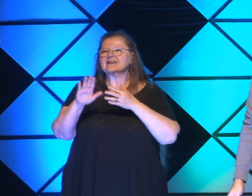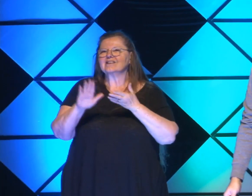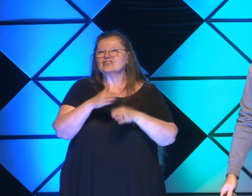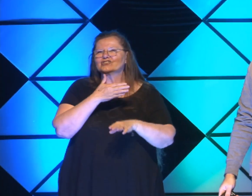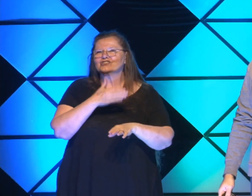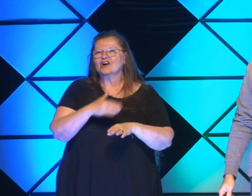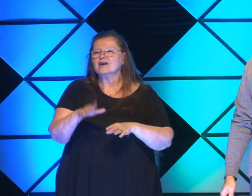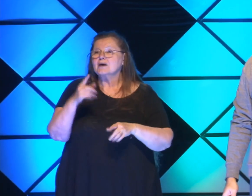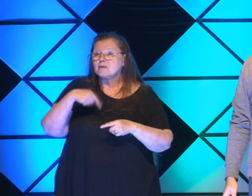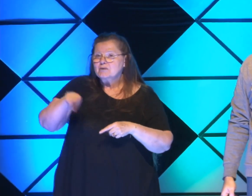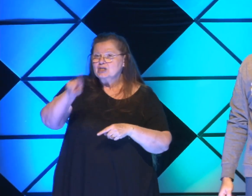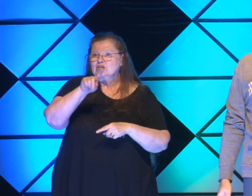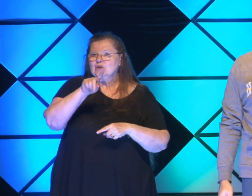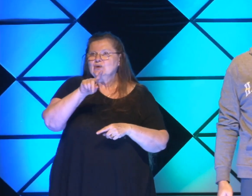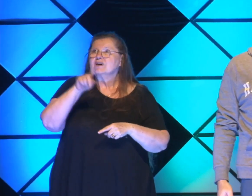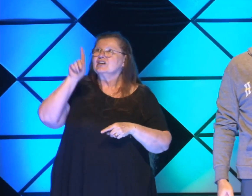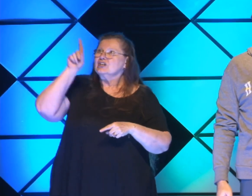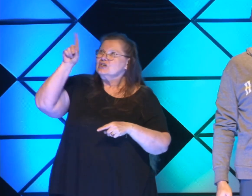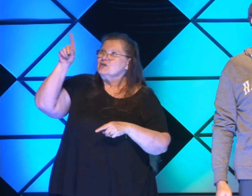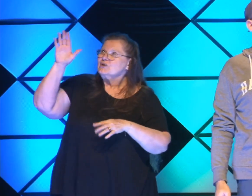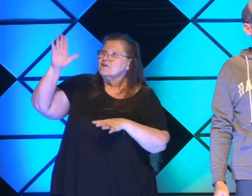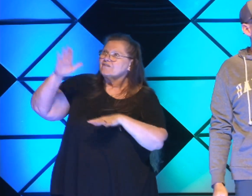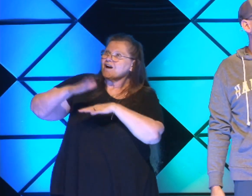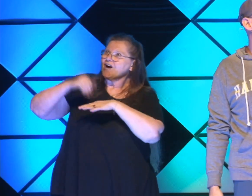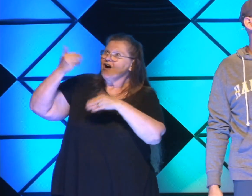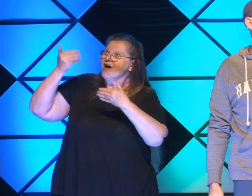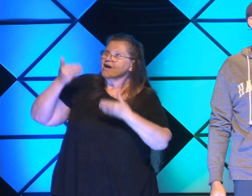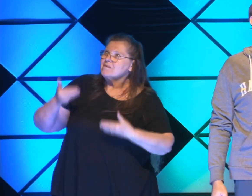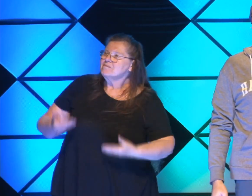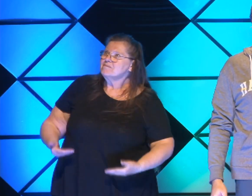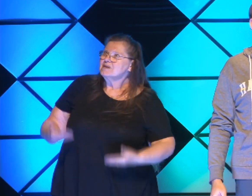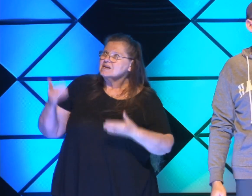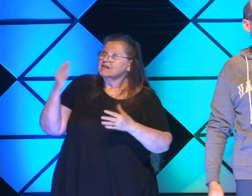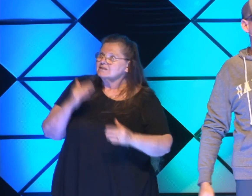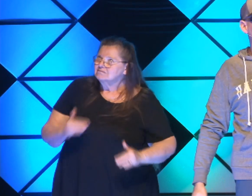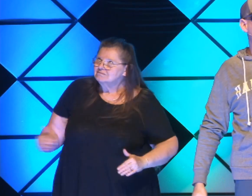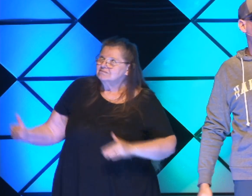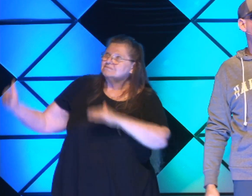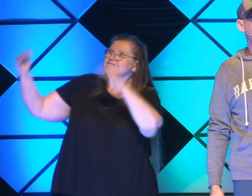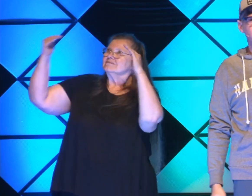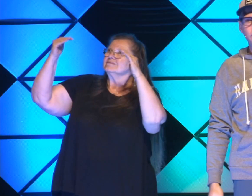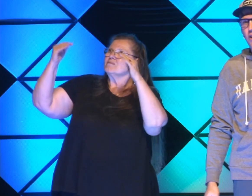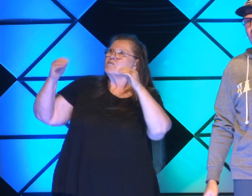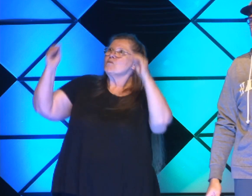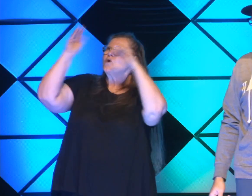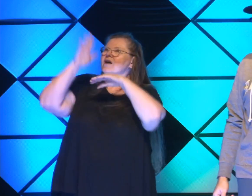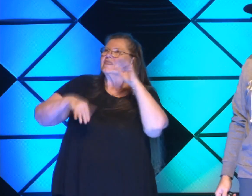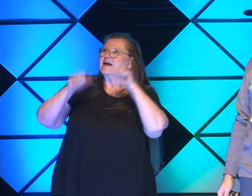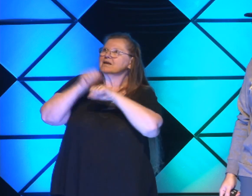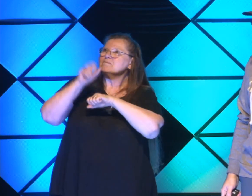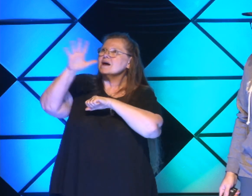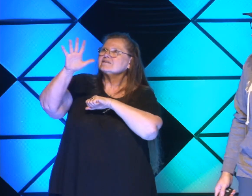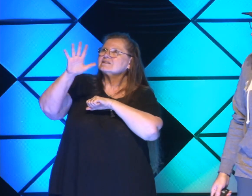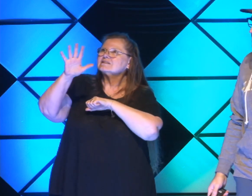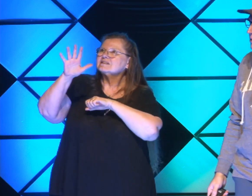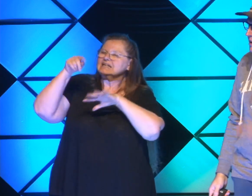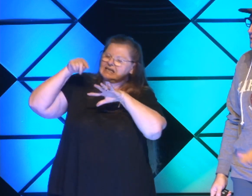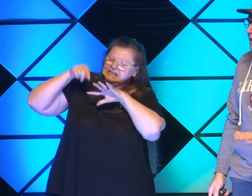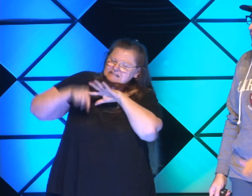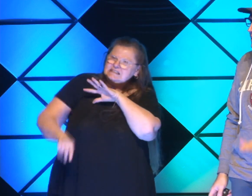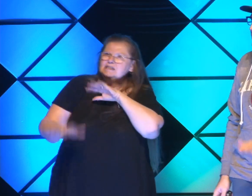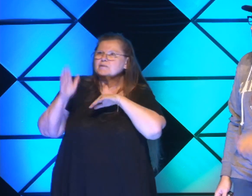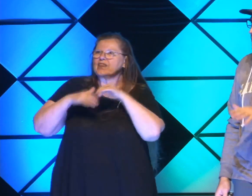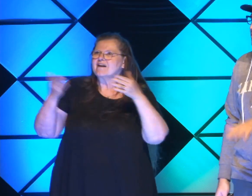but you've called me. You've called me to something higher than the top of this mountain. You've called me something that's deeper